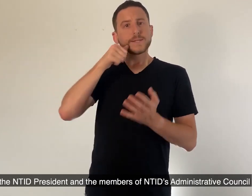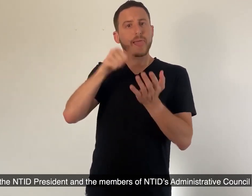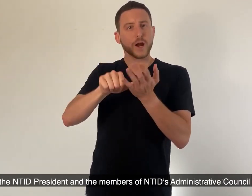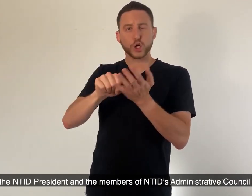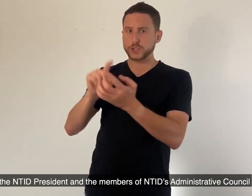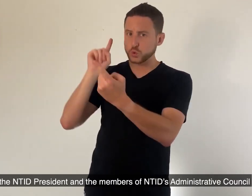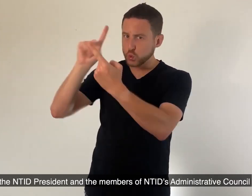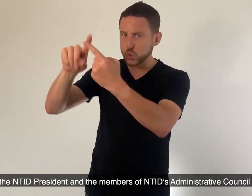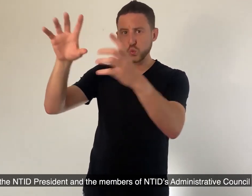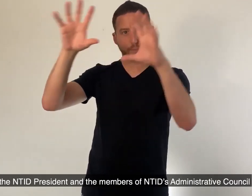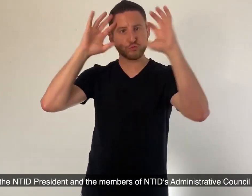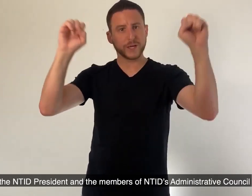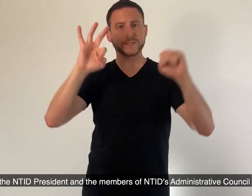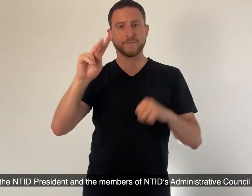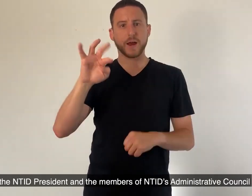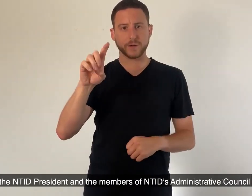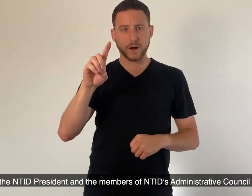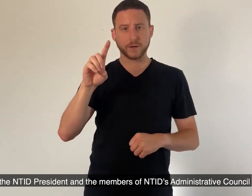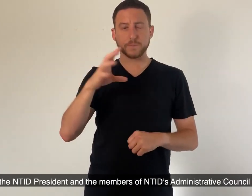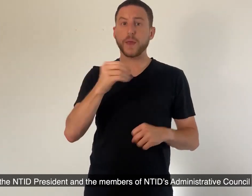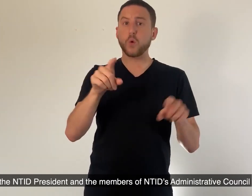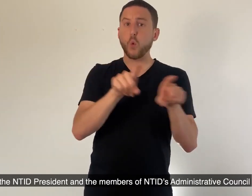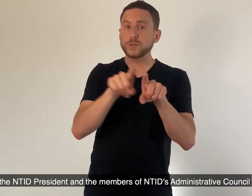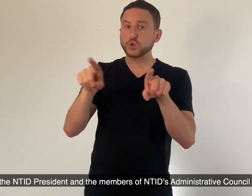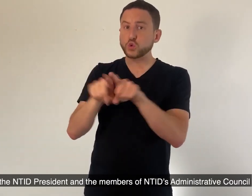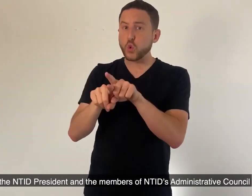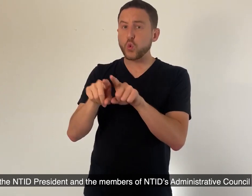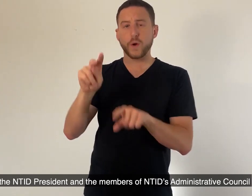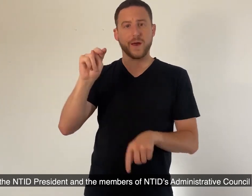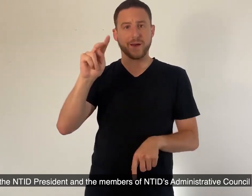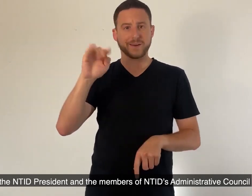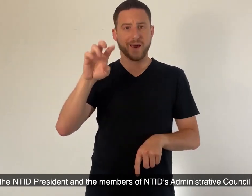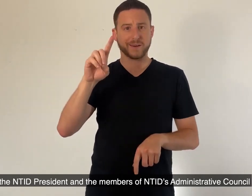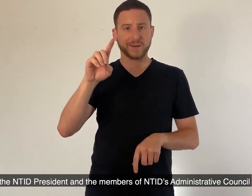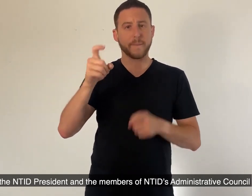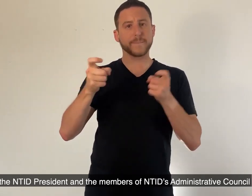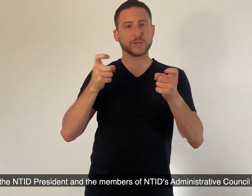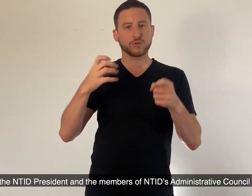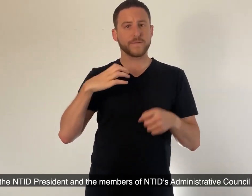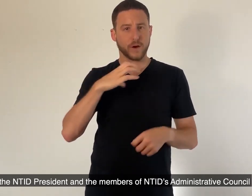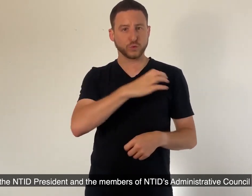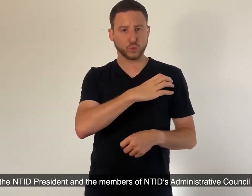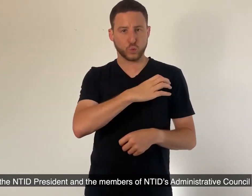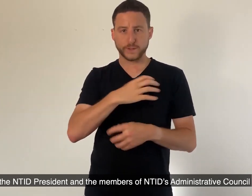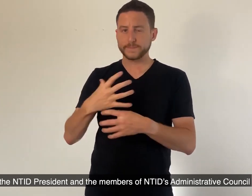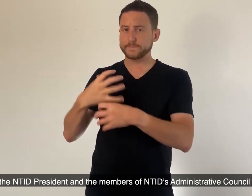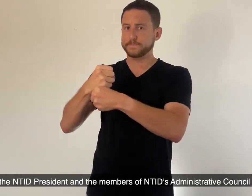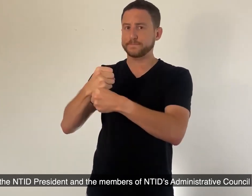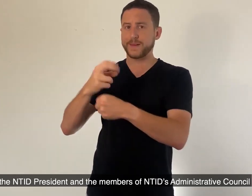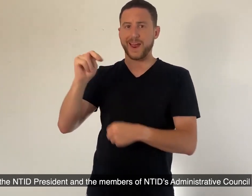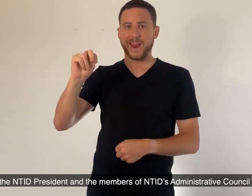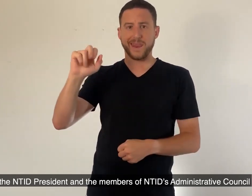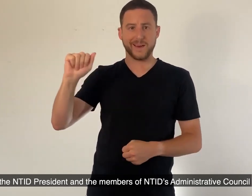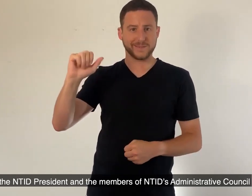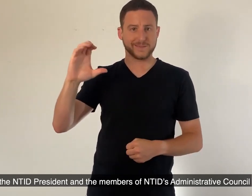On behalf of the NTID Alumni Association Board of Directors, NTID